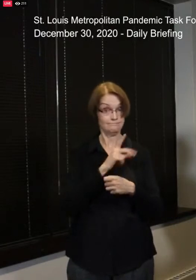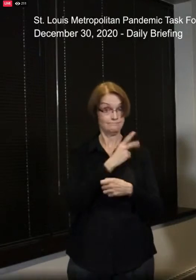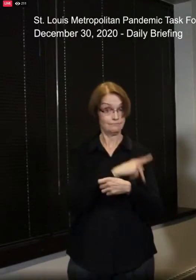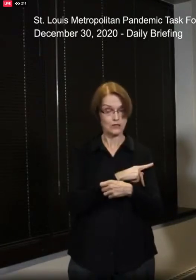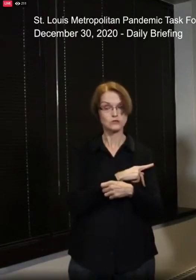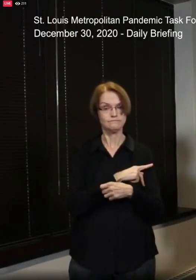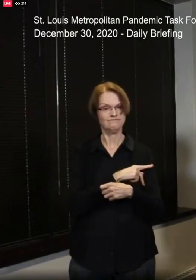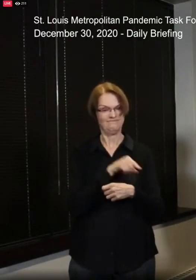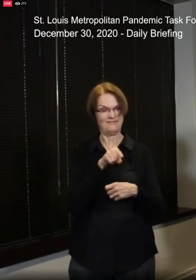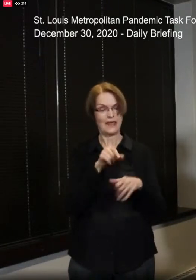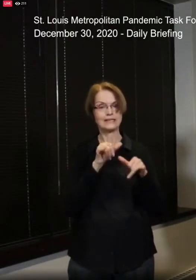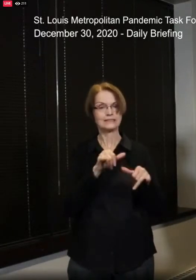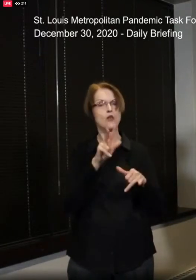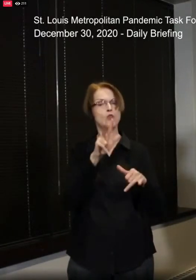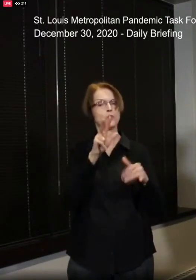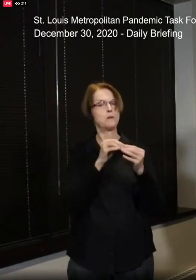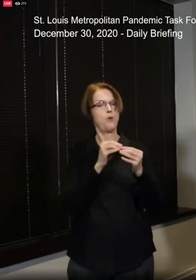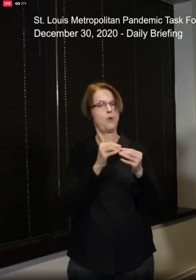So